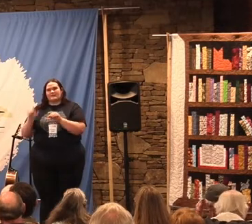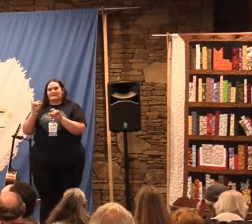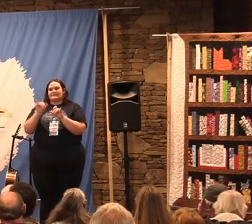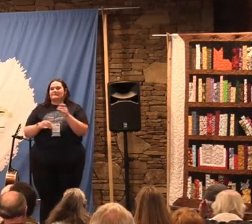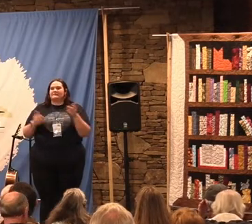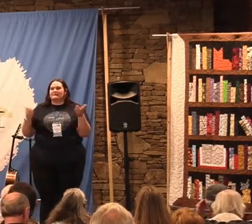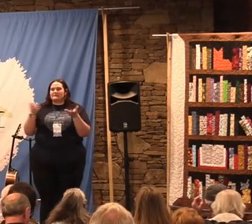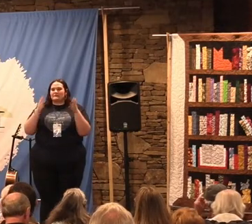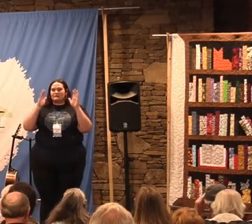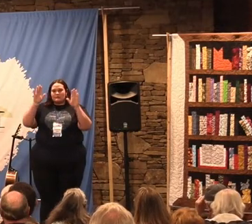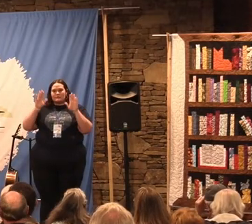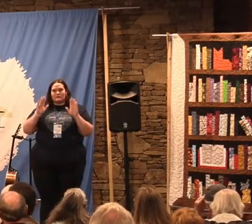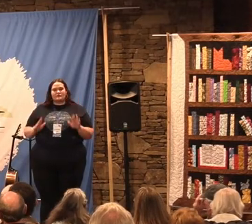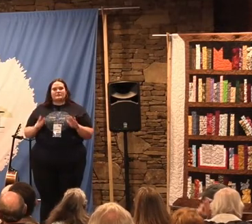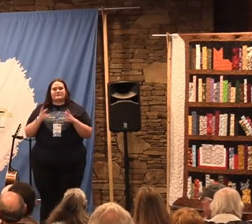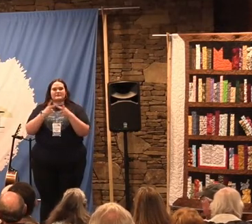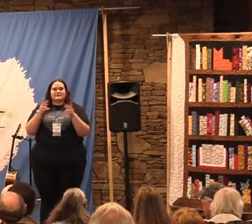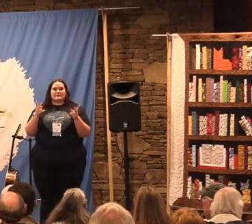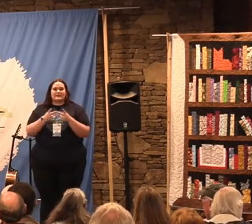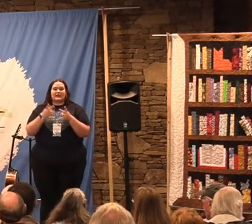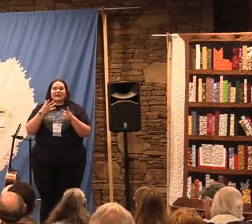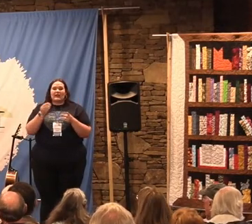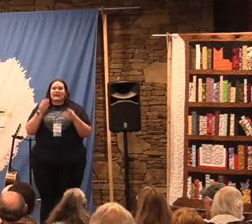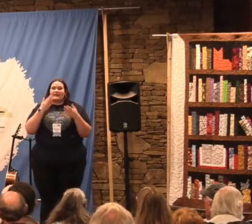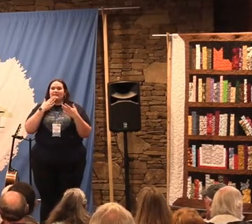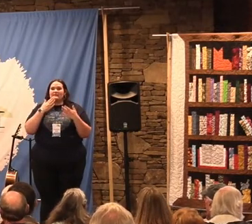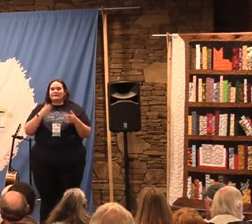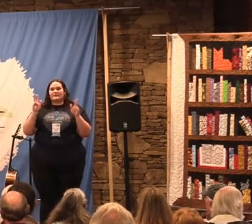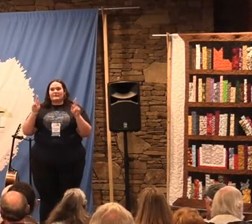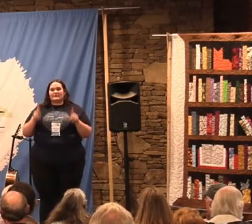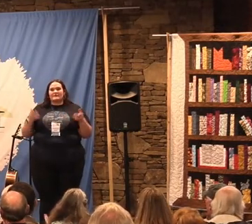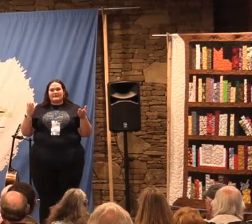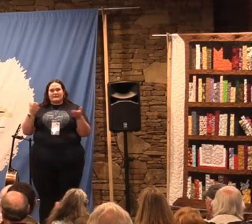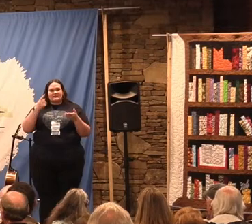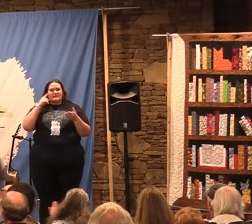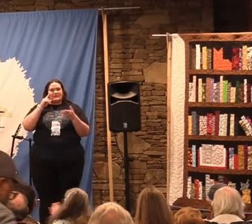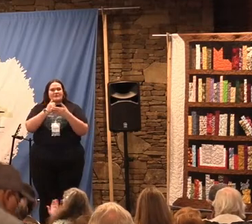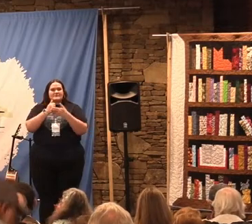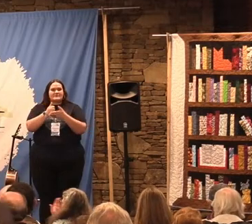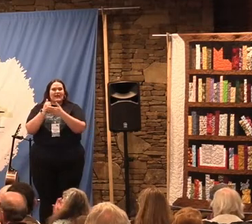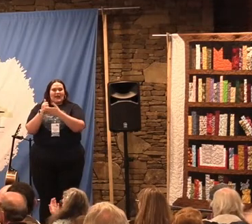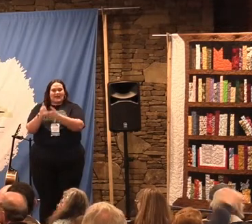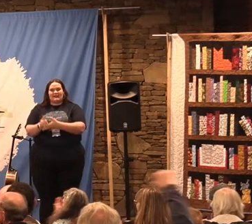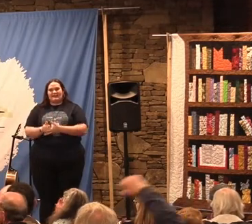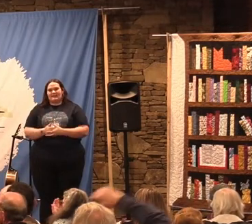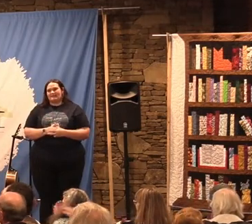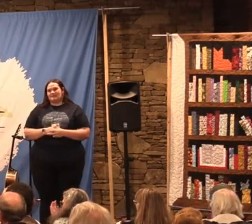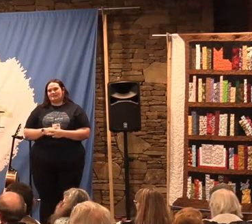this wonderful facility and thank the folks here at the Ridges for their hospitality.